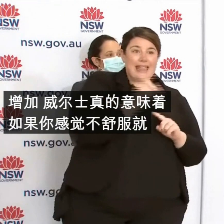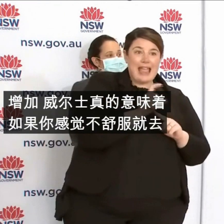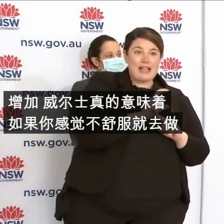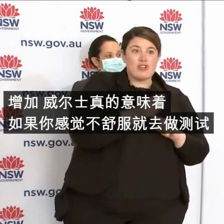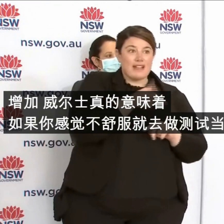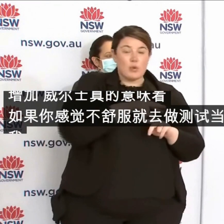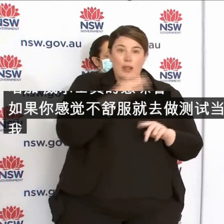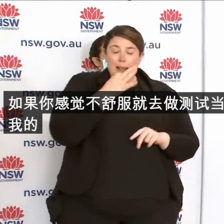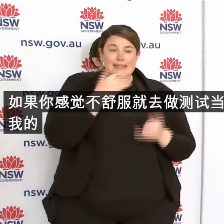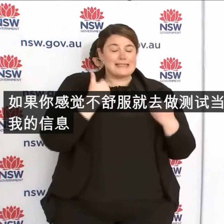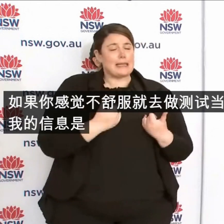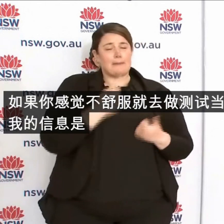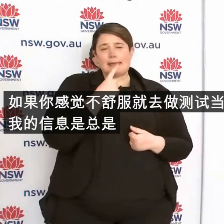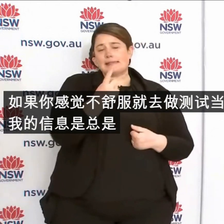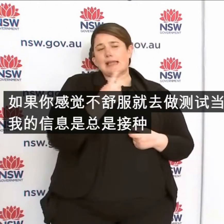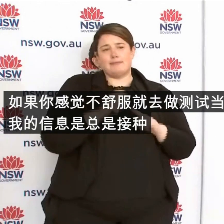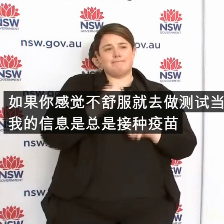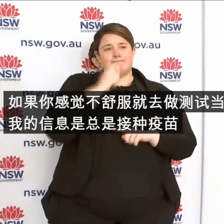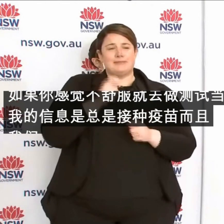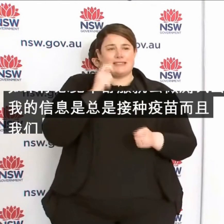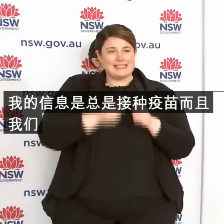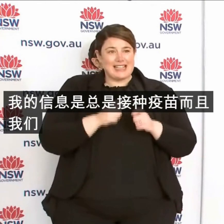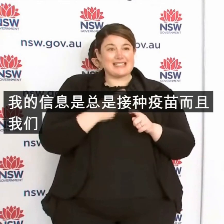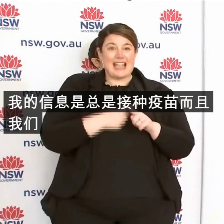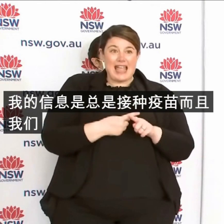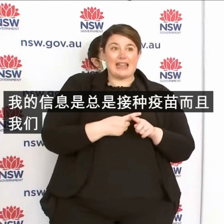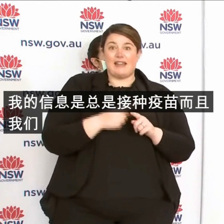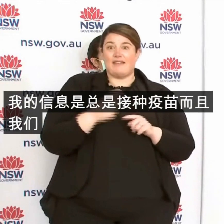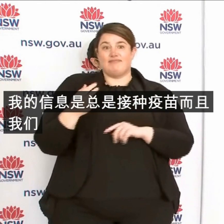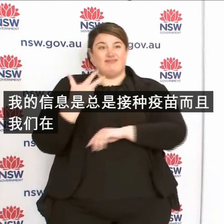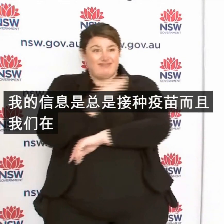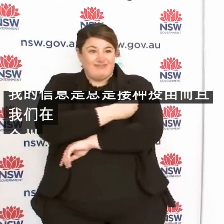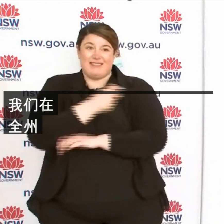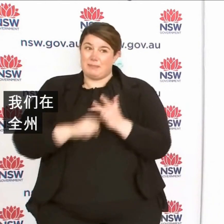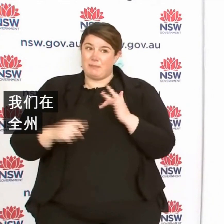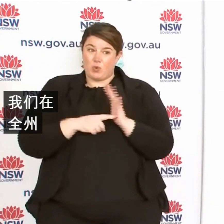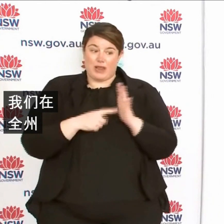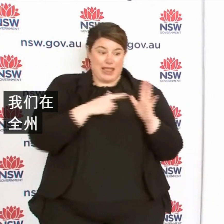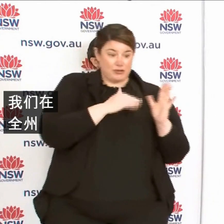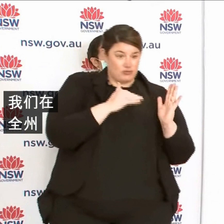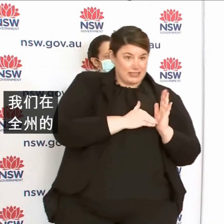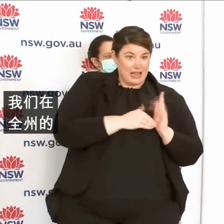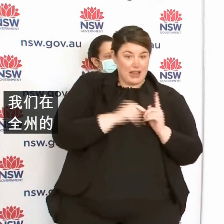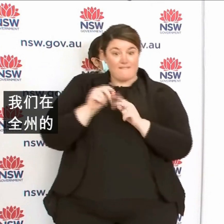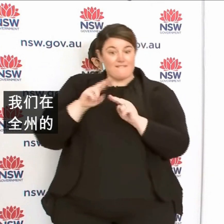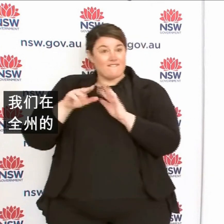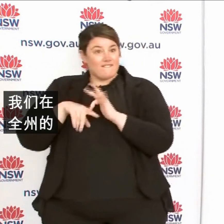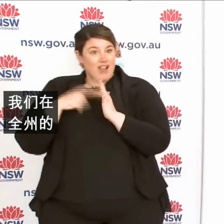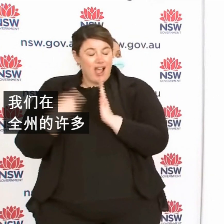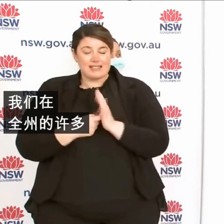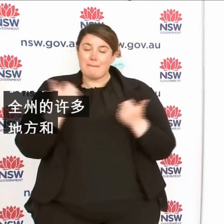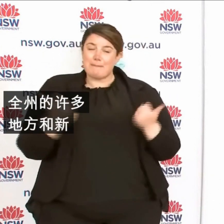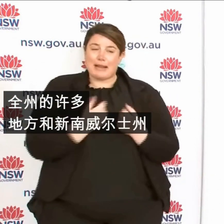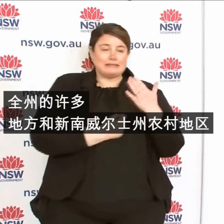not feeling well. And of course my message is always get vaccinated. And we've got AstraZeneca and Pfizer available across the state in many access